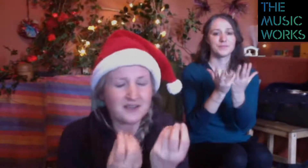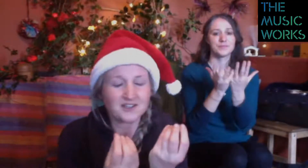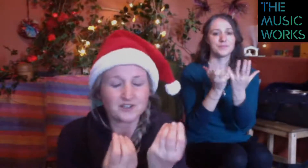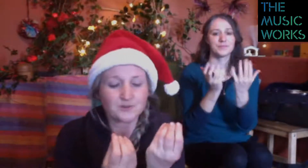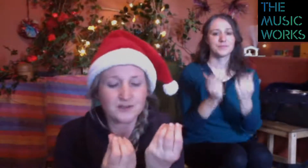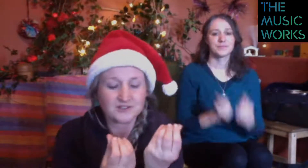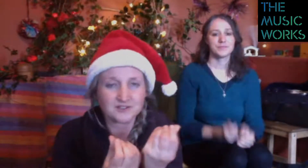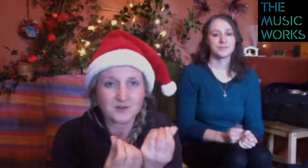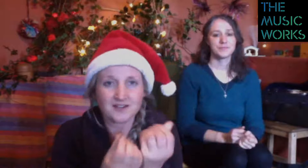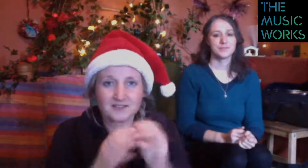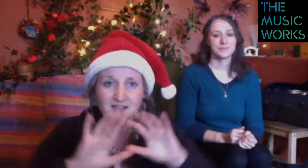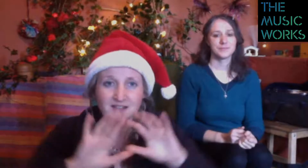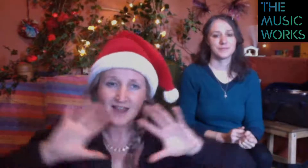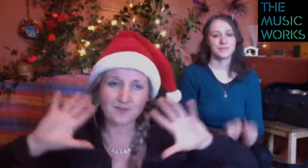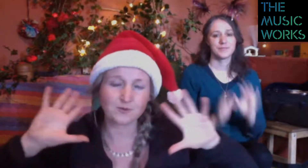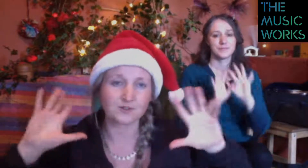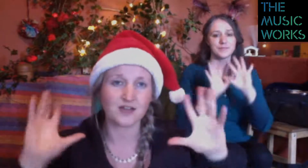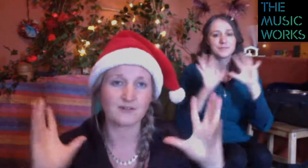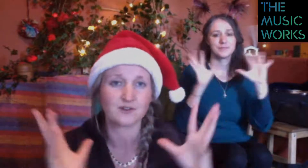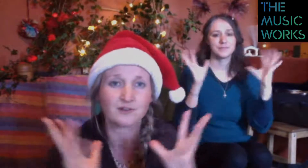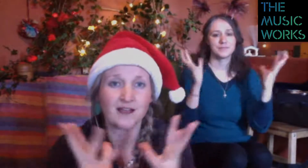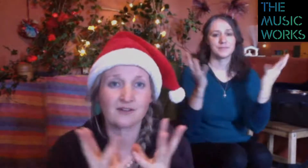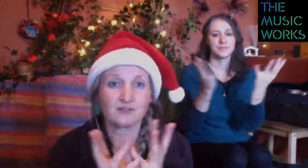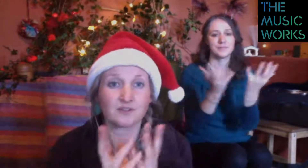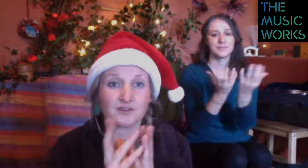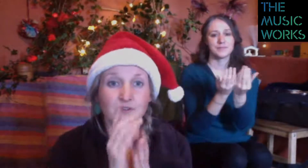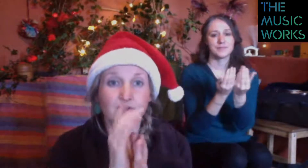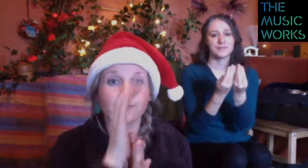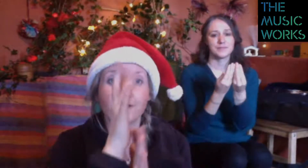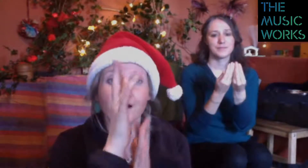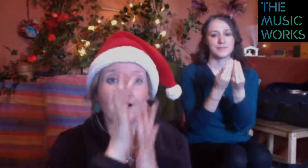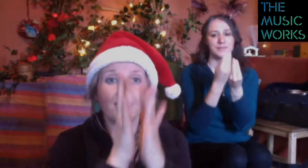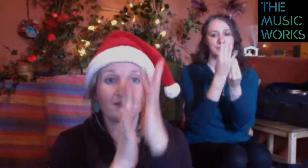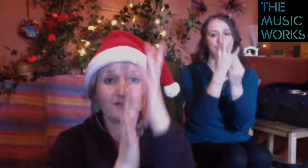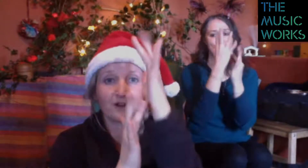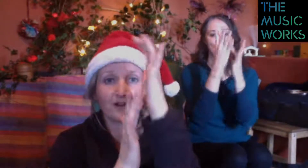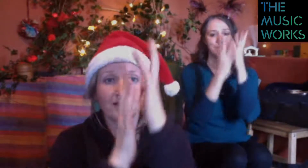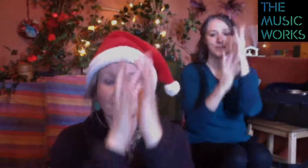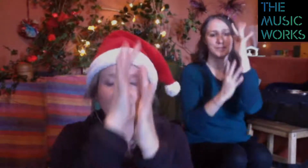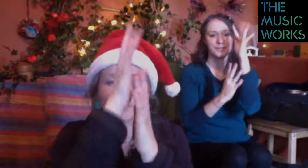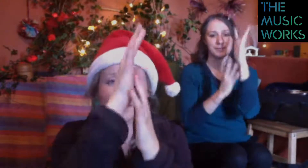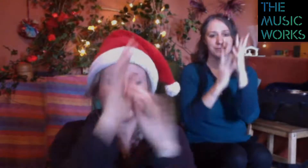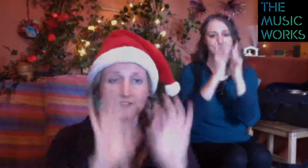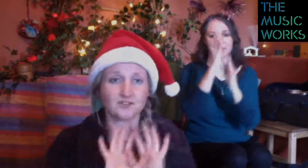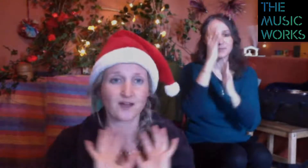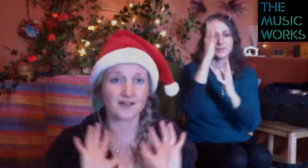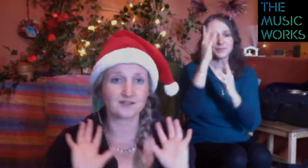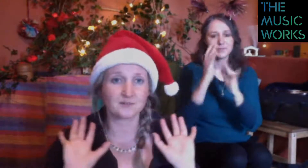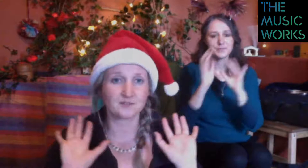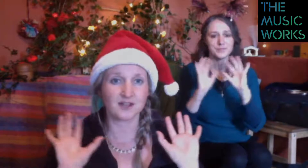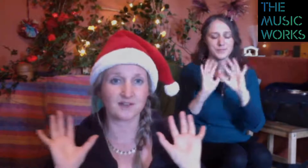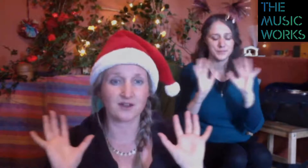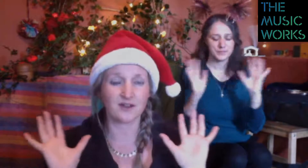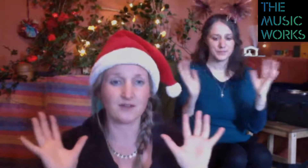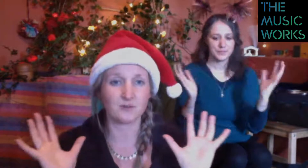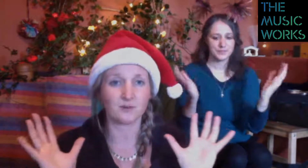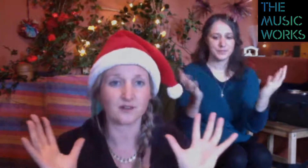picture for winter as well, isn't it? Everyone gathering around and bring the fire. Fire goes up. Your hands come together. Everyone